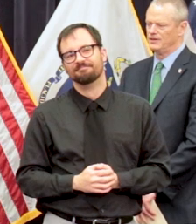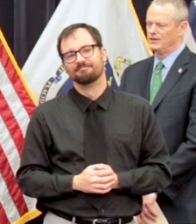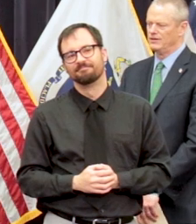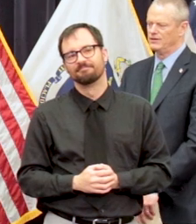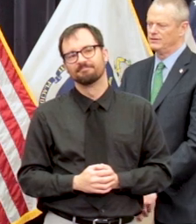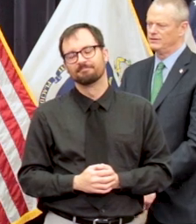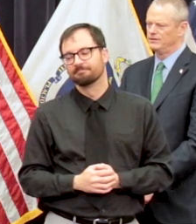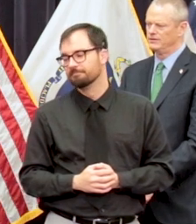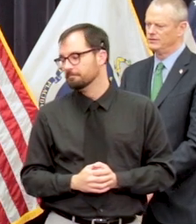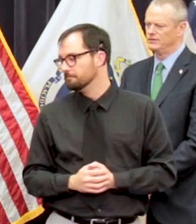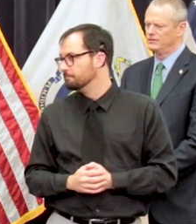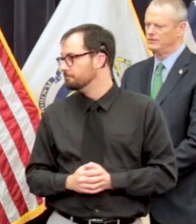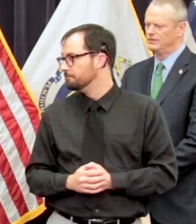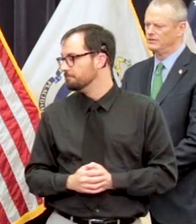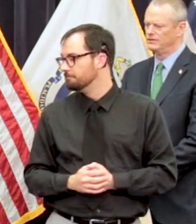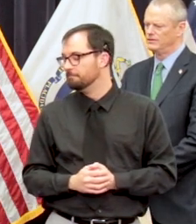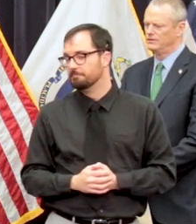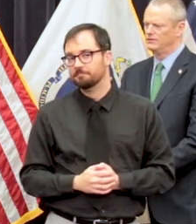As the governor said,